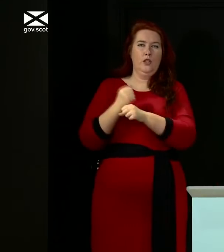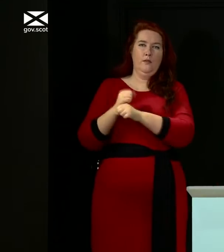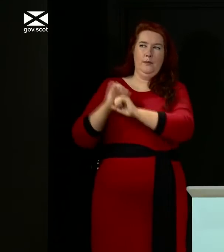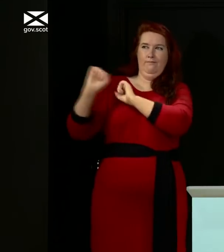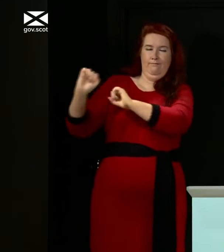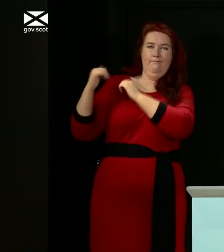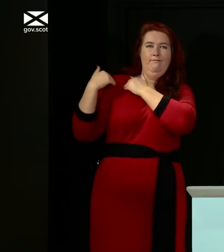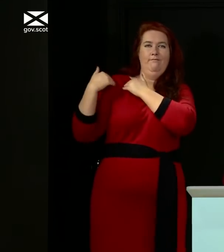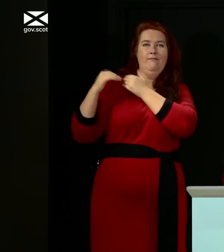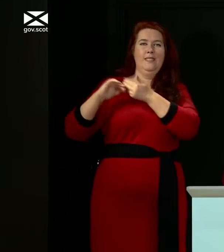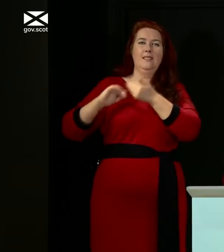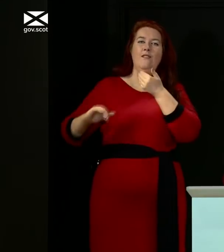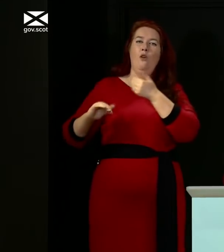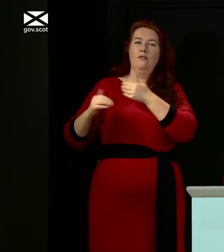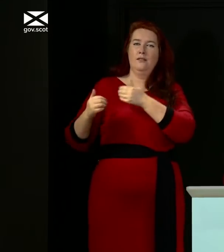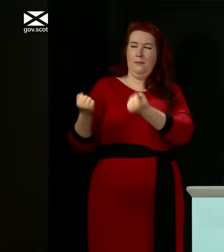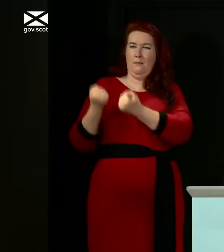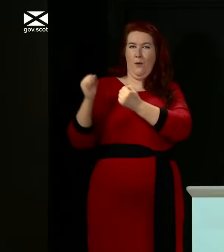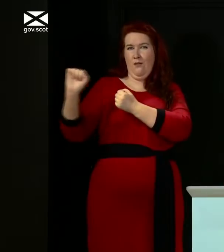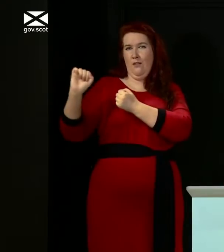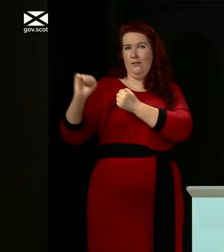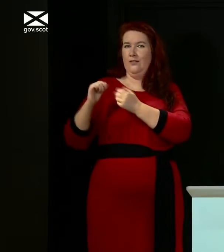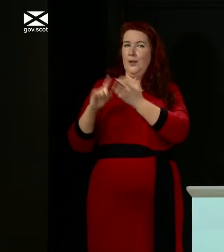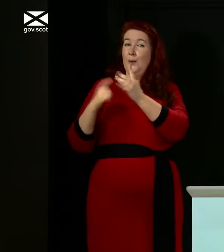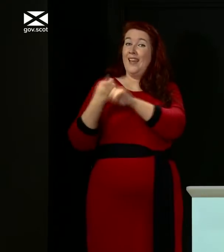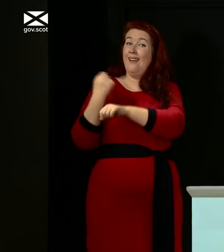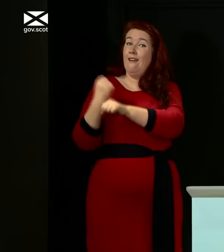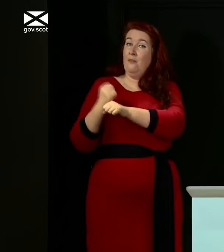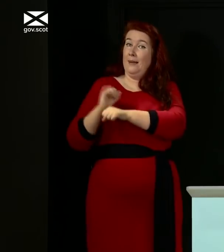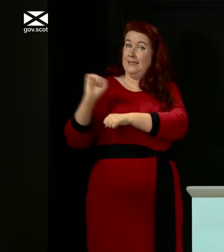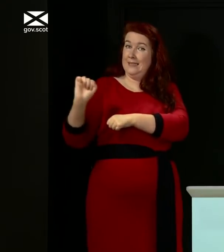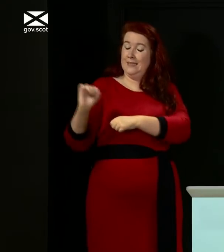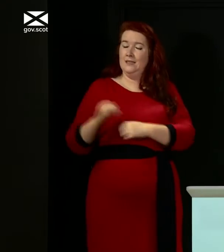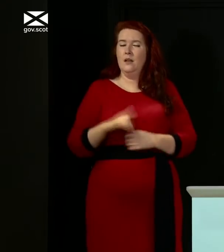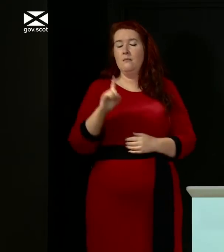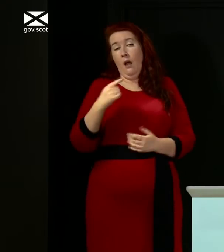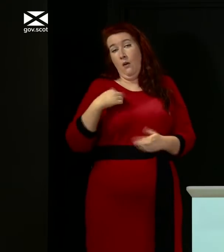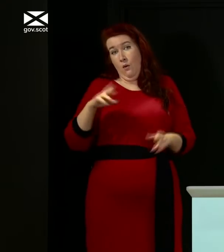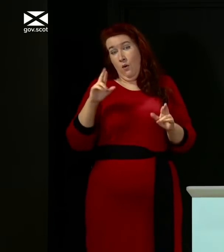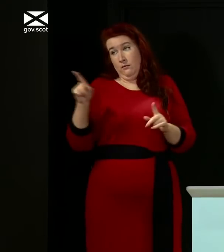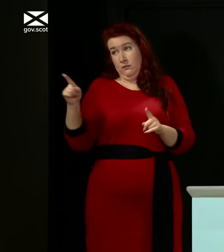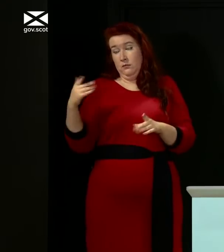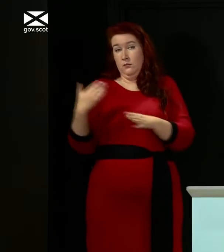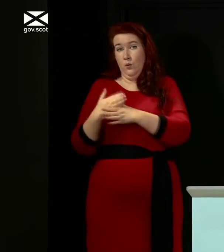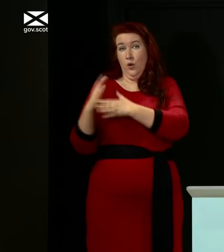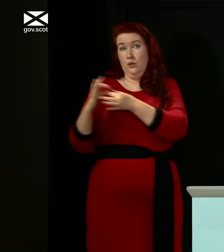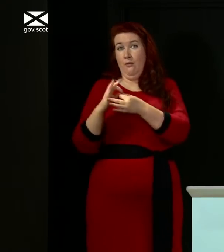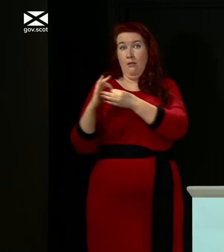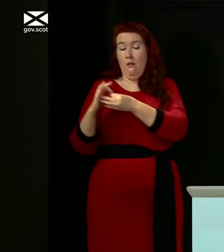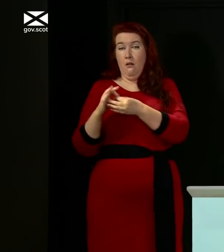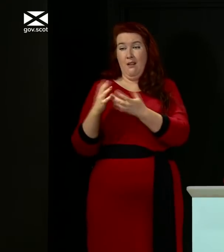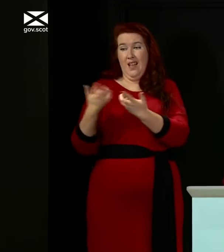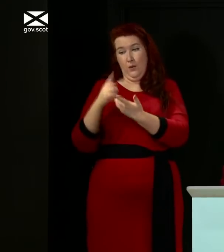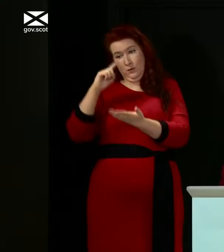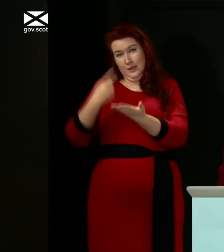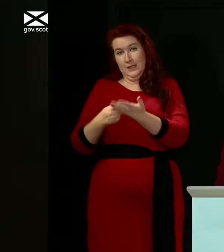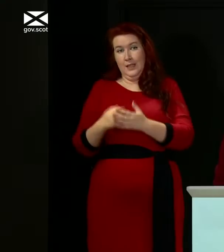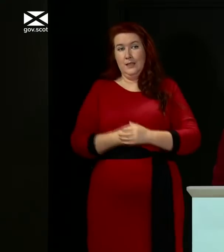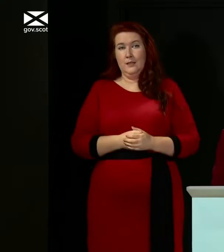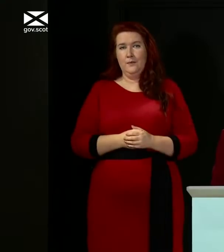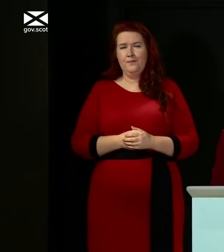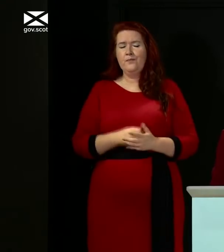Government, but there is I hope a willingness to be collaborative in how we make these decisions. But I want